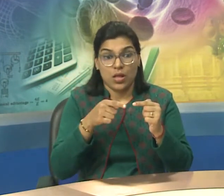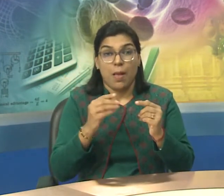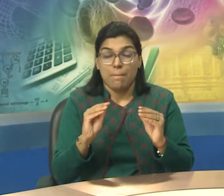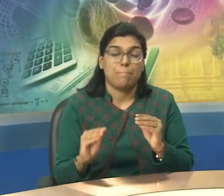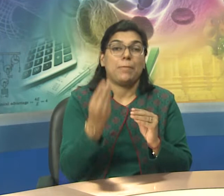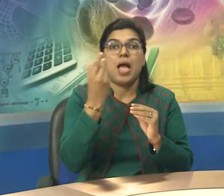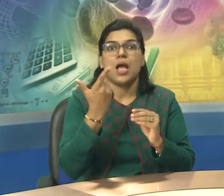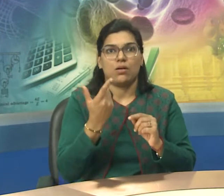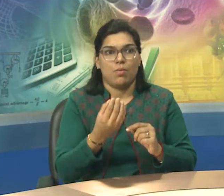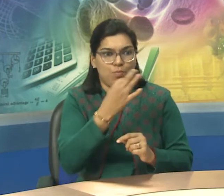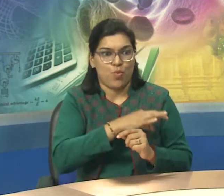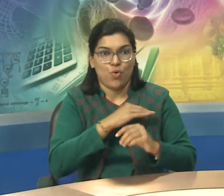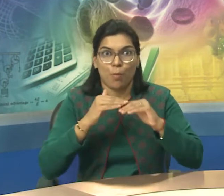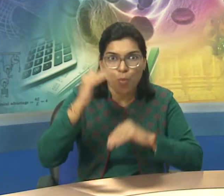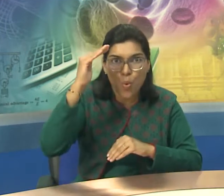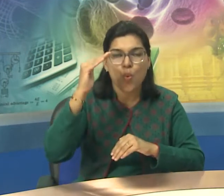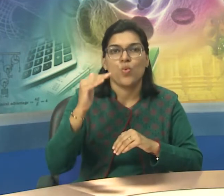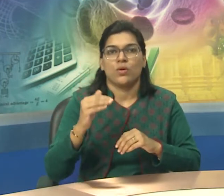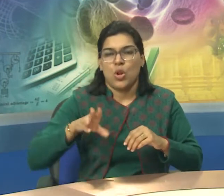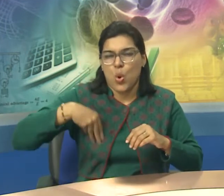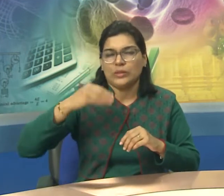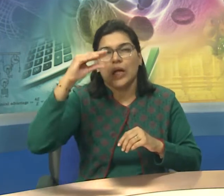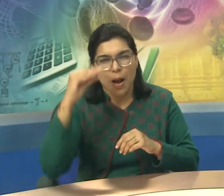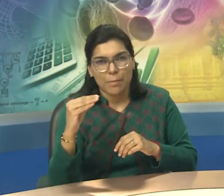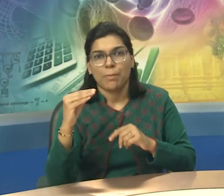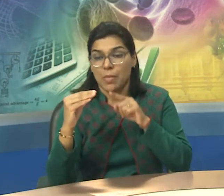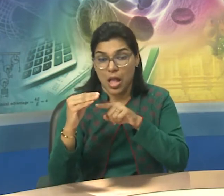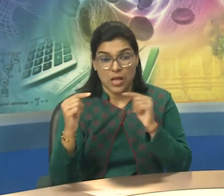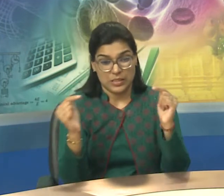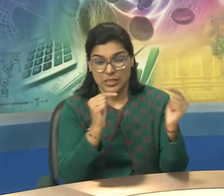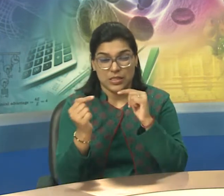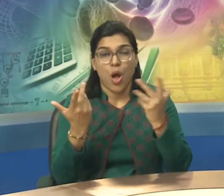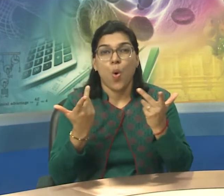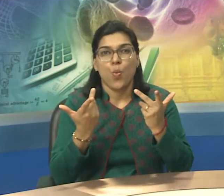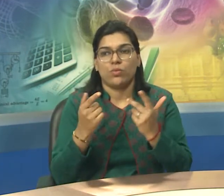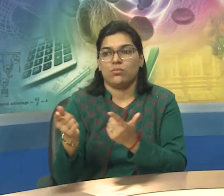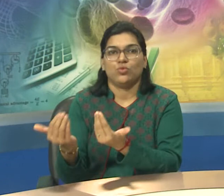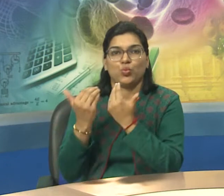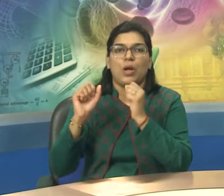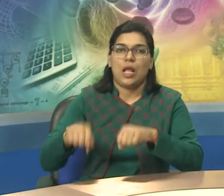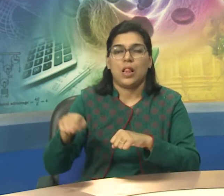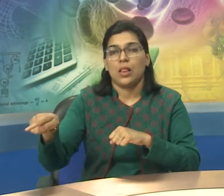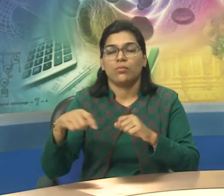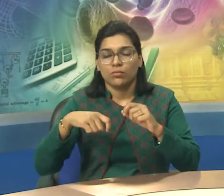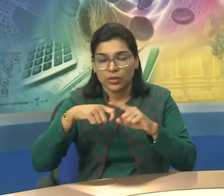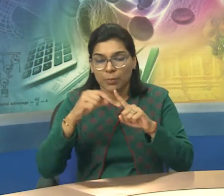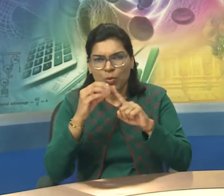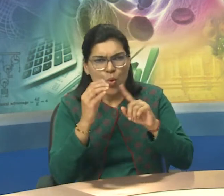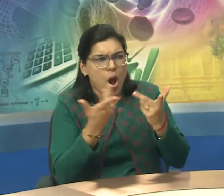quality and speed, but the need of increased efficiency come into direct conflict with the need to invest